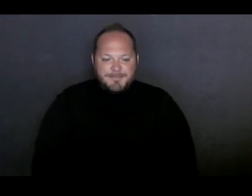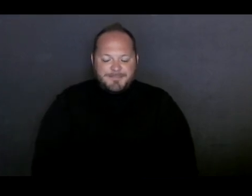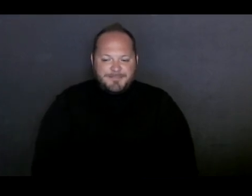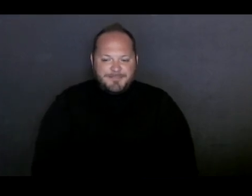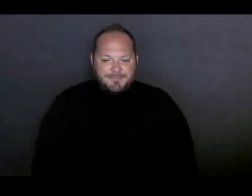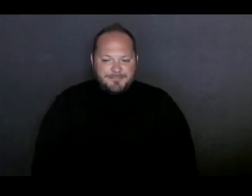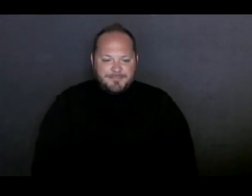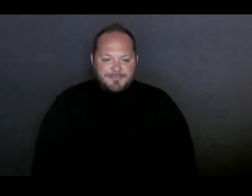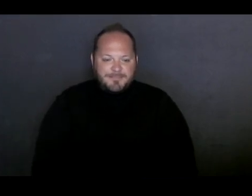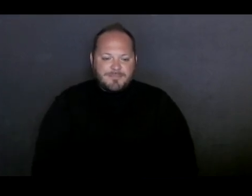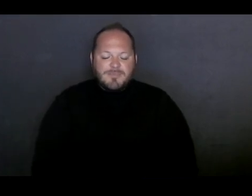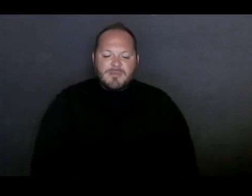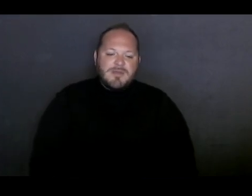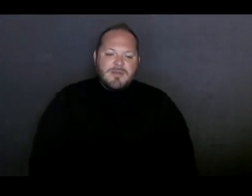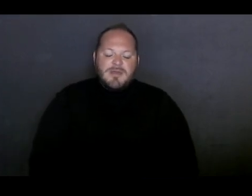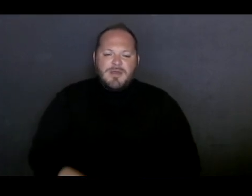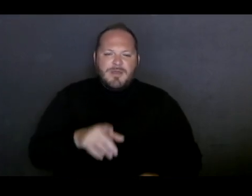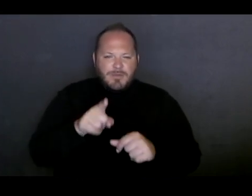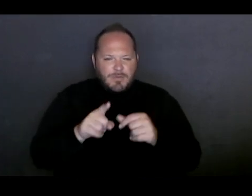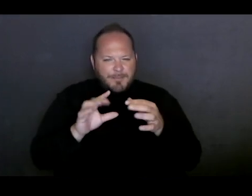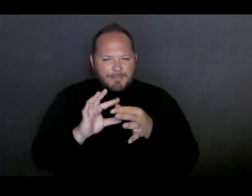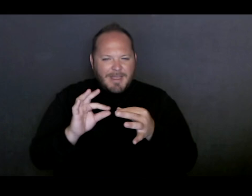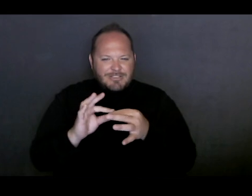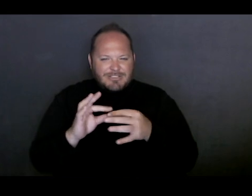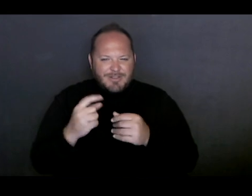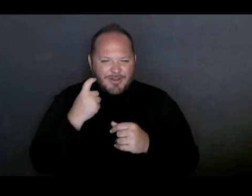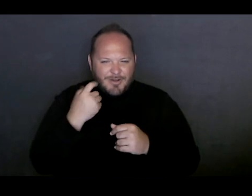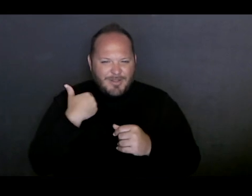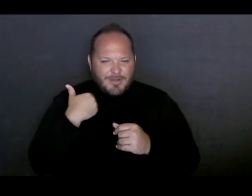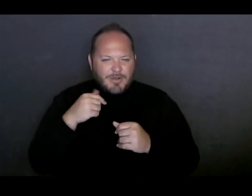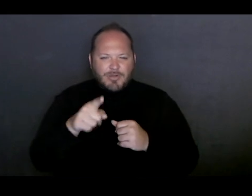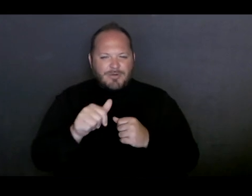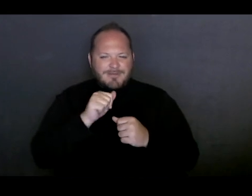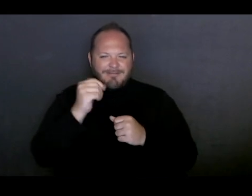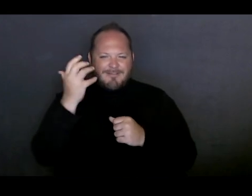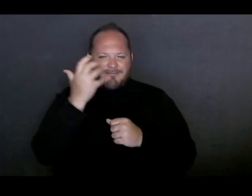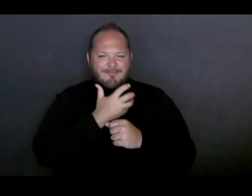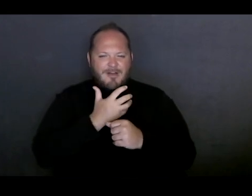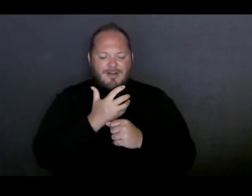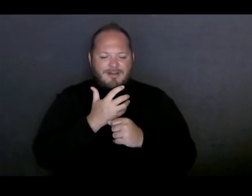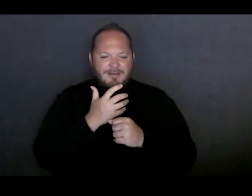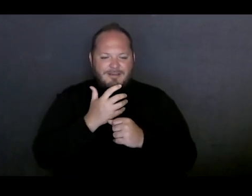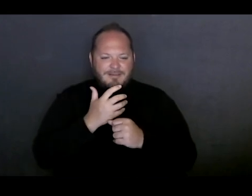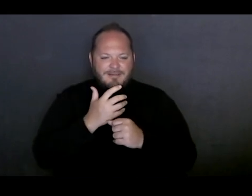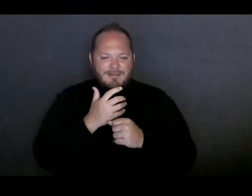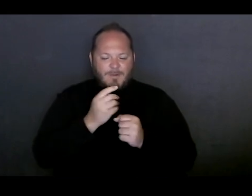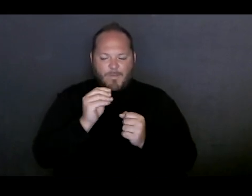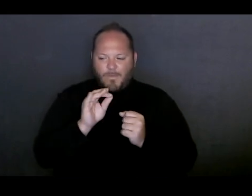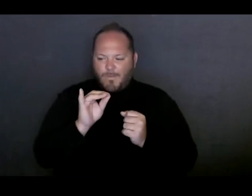mentioned earlier that you weren't fond, or you didn't think it was the best messaging to say that this